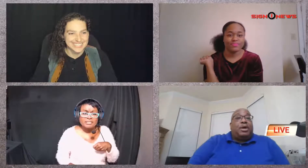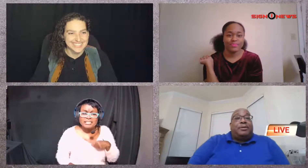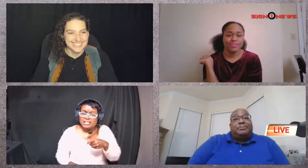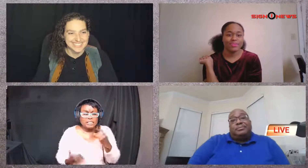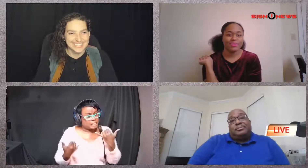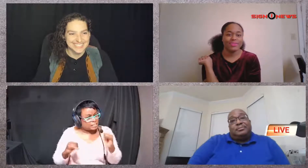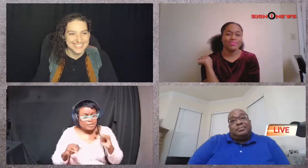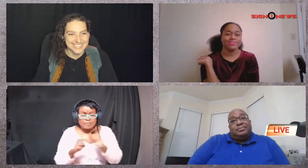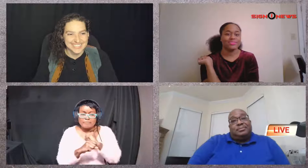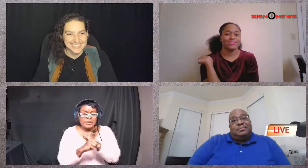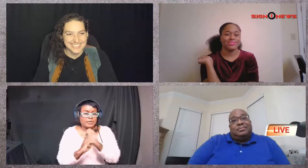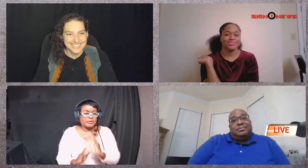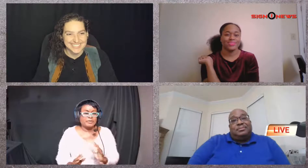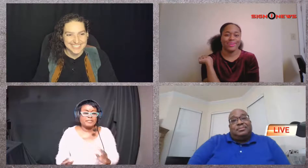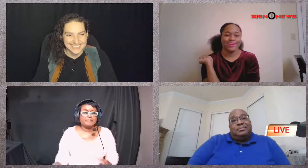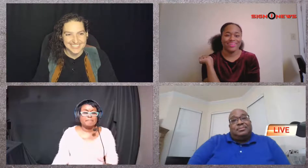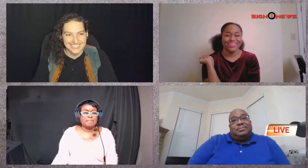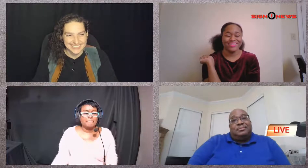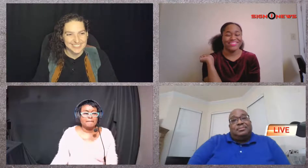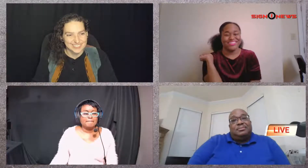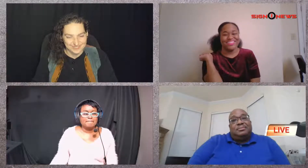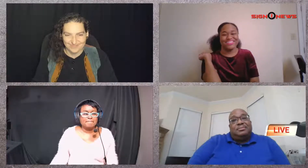still that way.